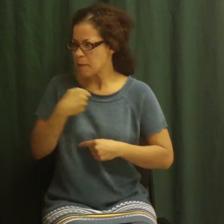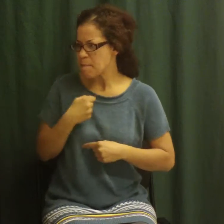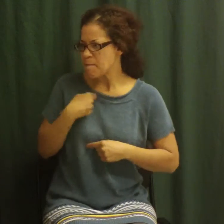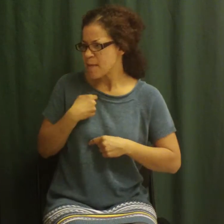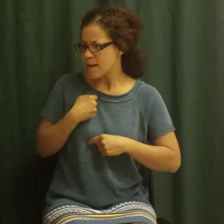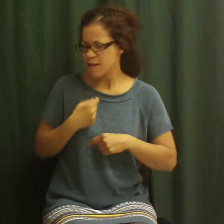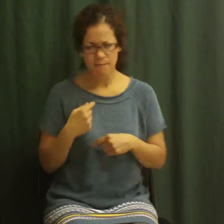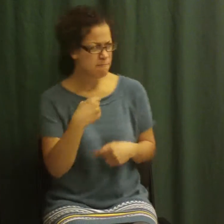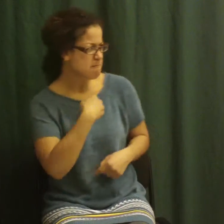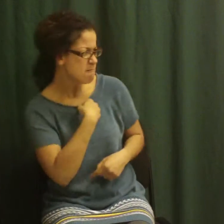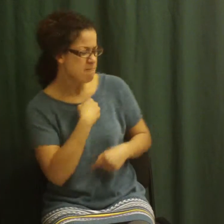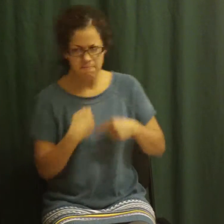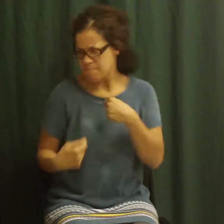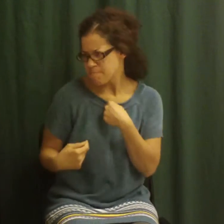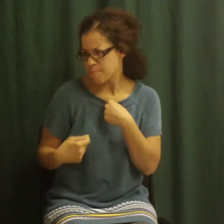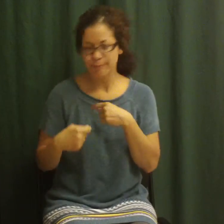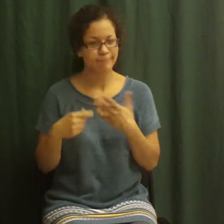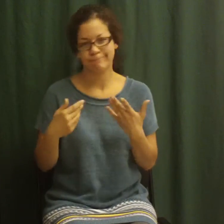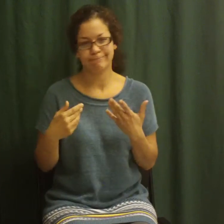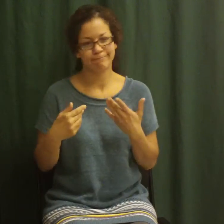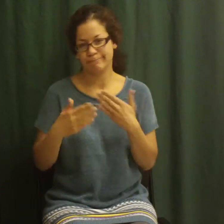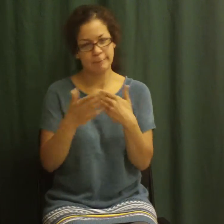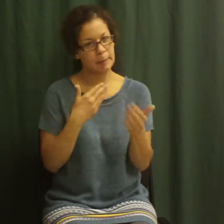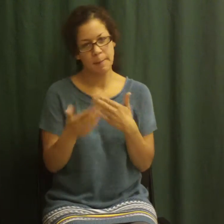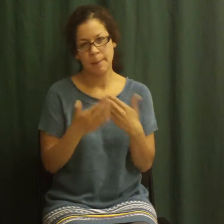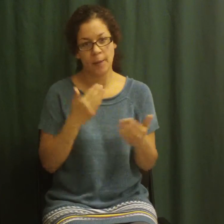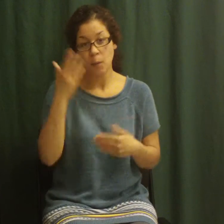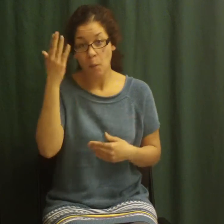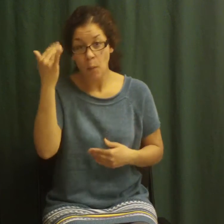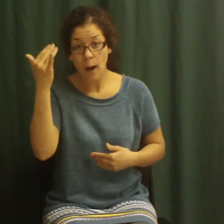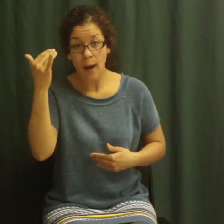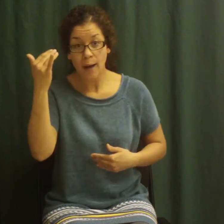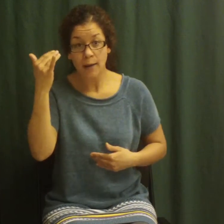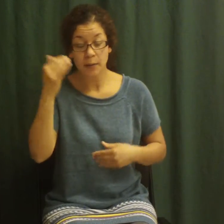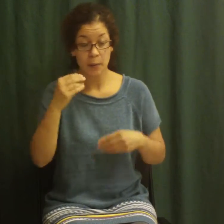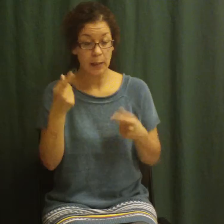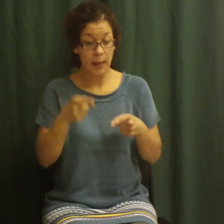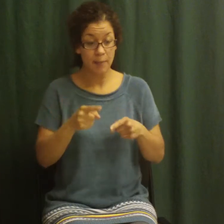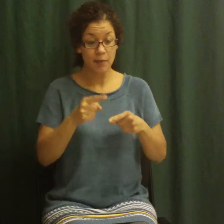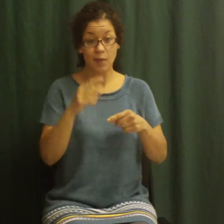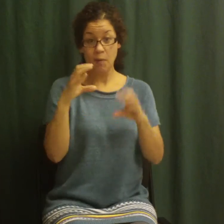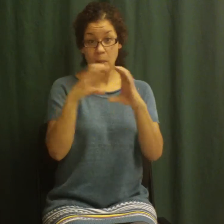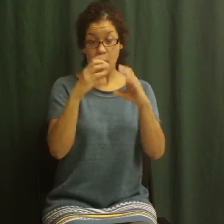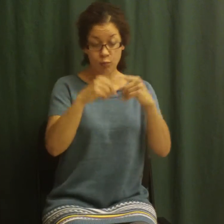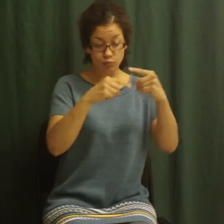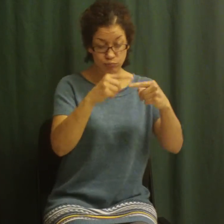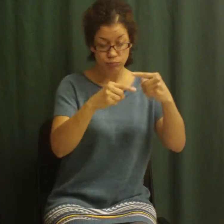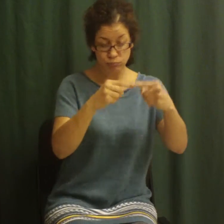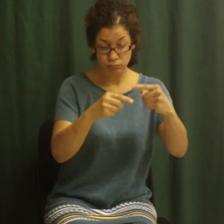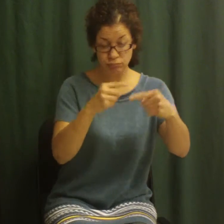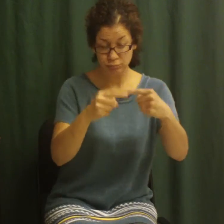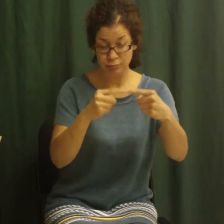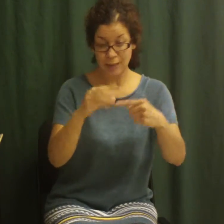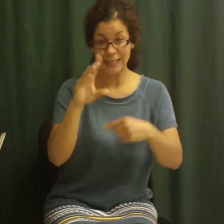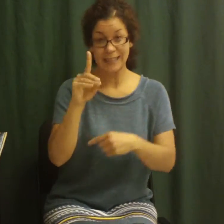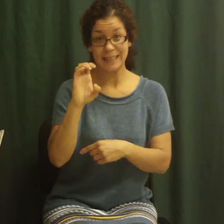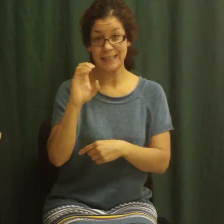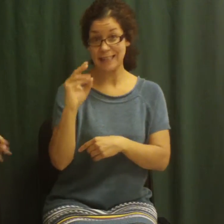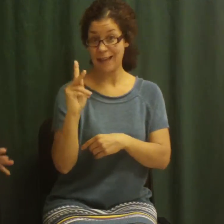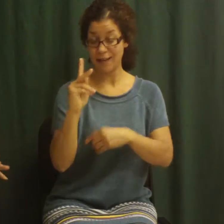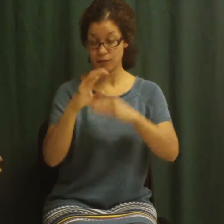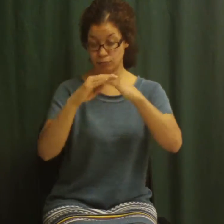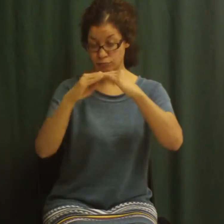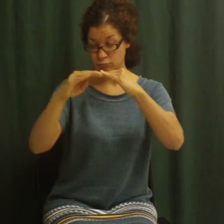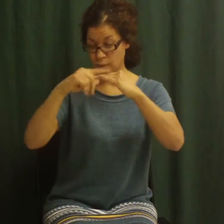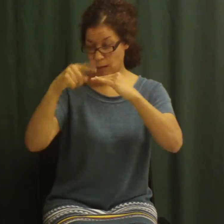But it didn't matter anyway, because a shark came along and swallowed it in one gulp. So much for soccer.